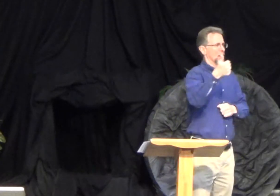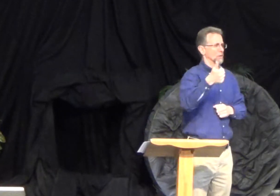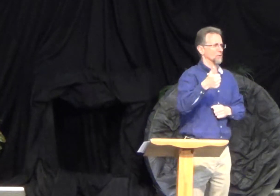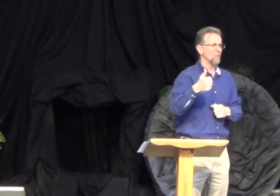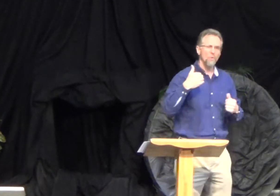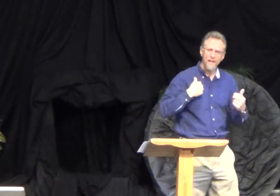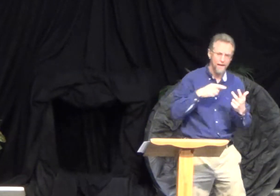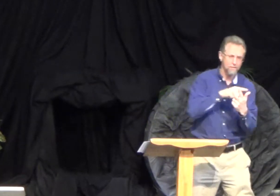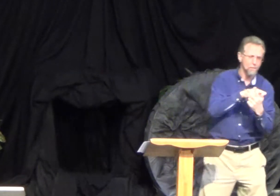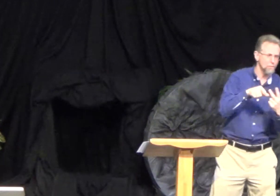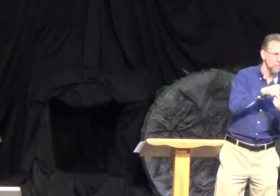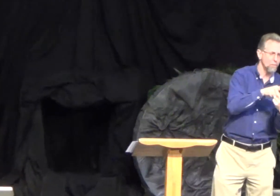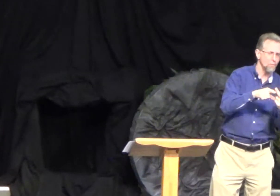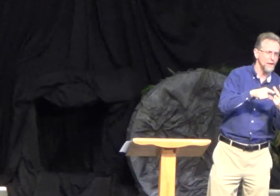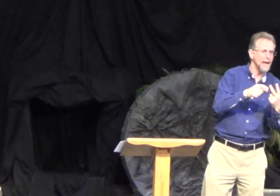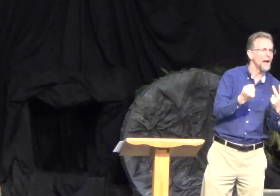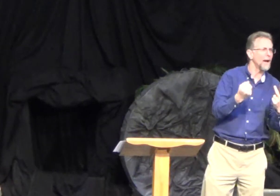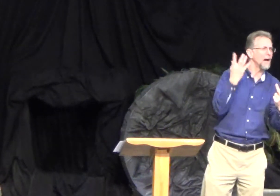But another one came.